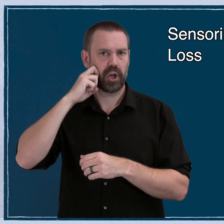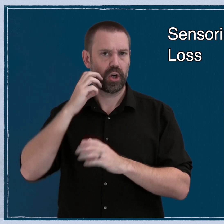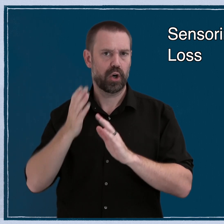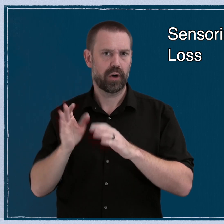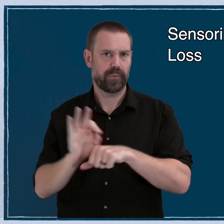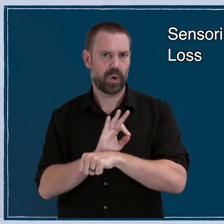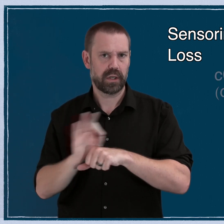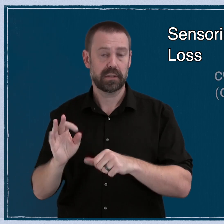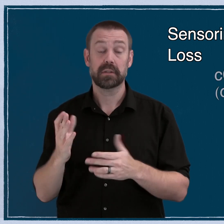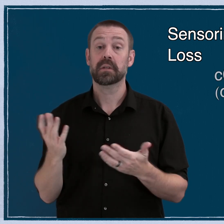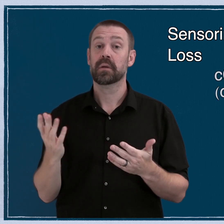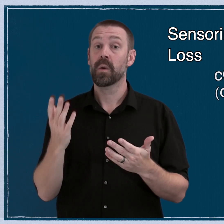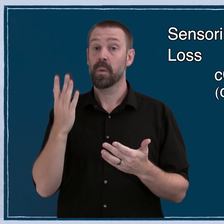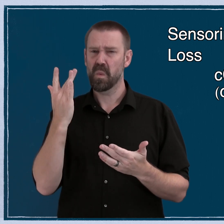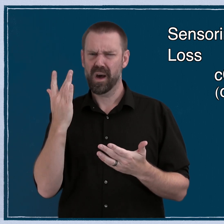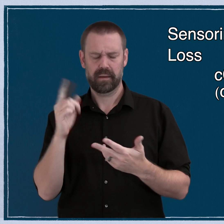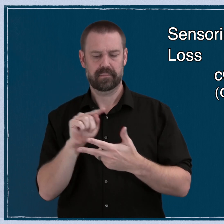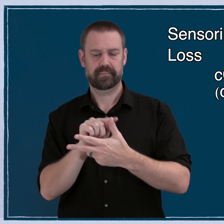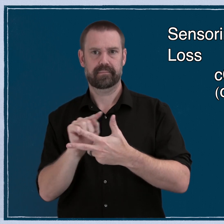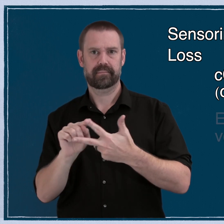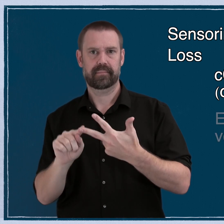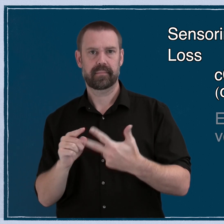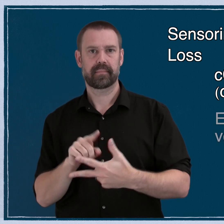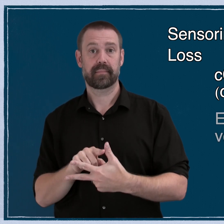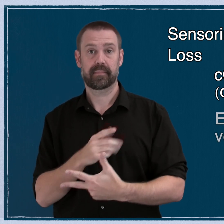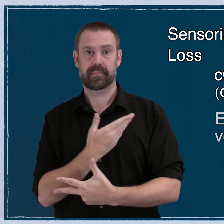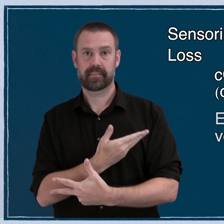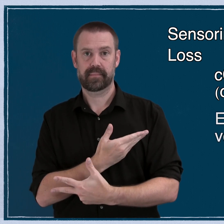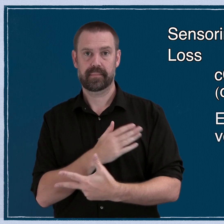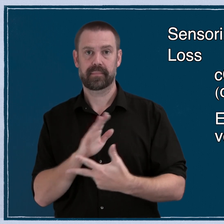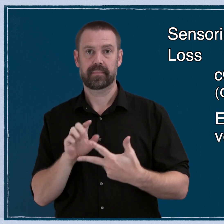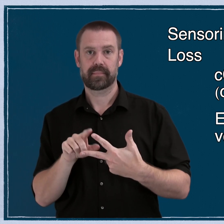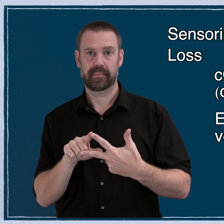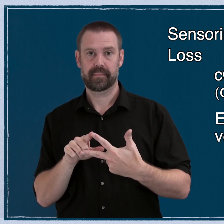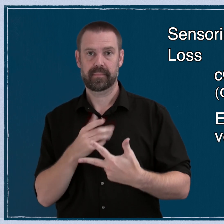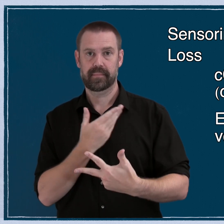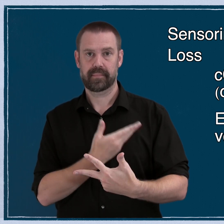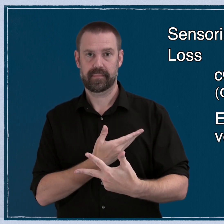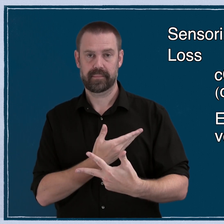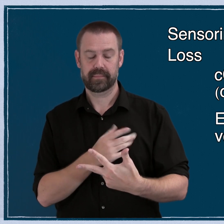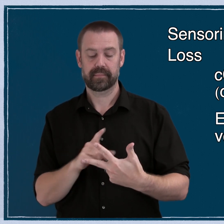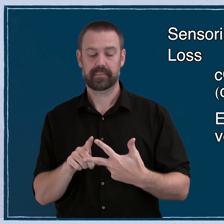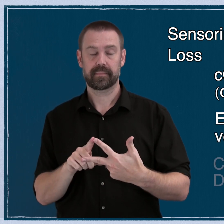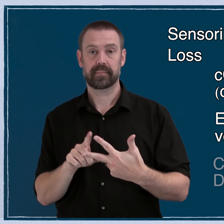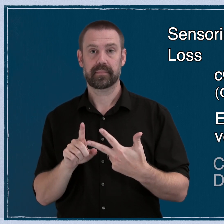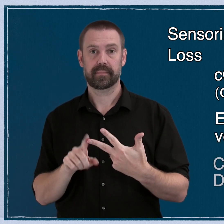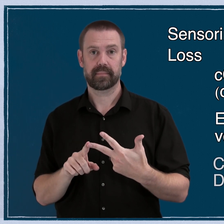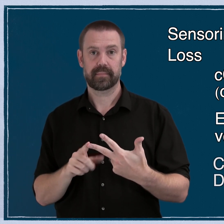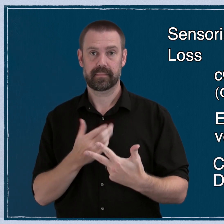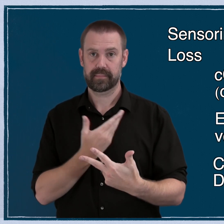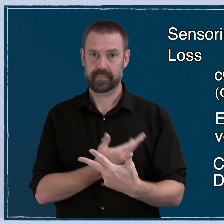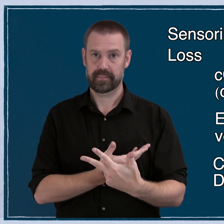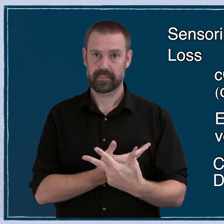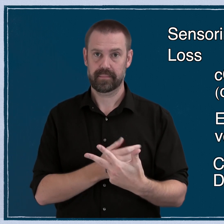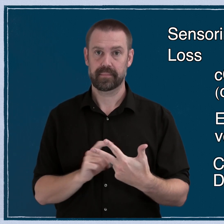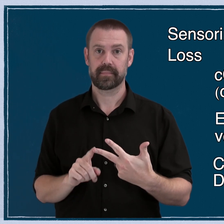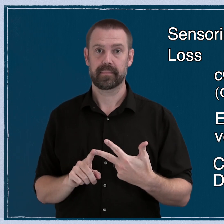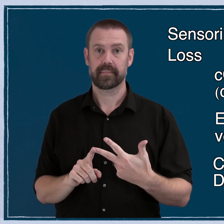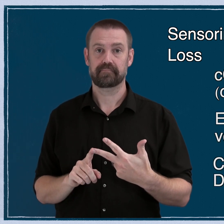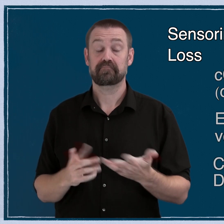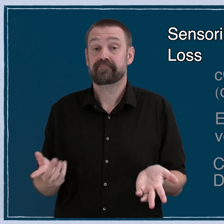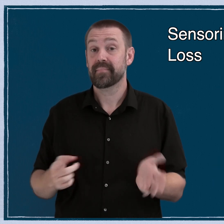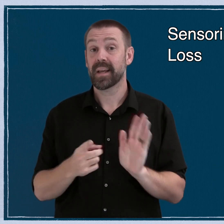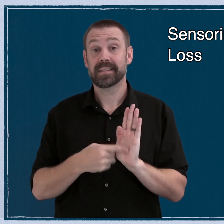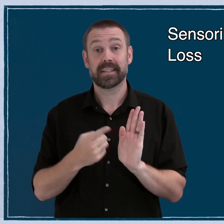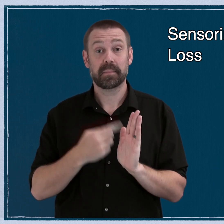include CMV, cytomegalovirus, EVA, enlarged vestibular aqueduct, and cochlear nerve deficiency. Again,